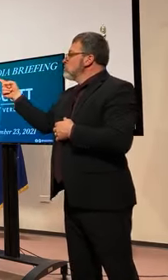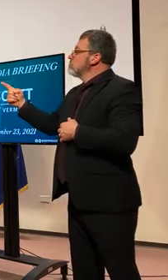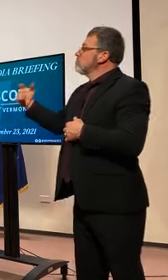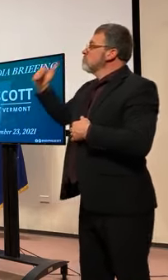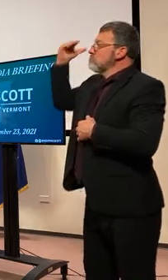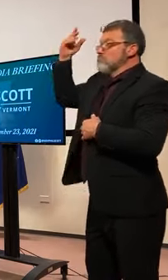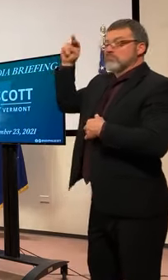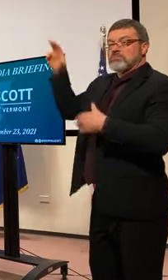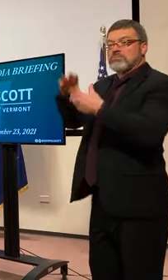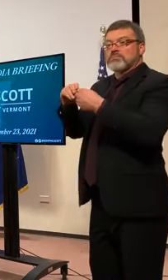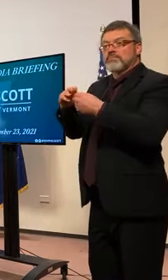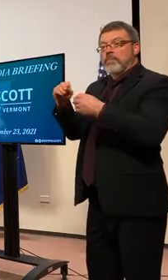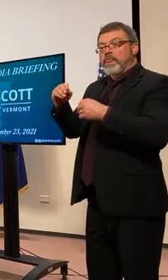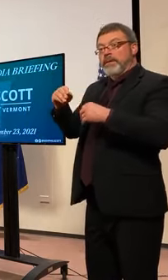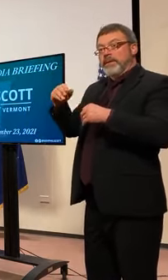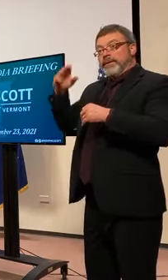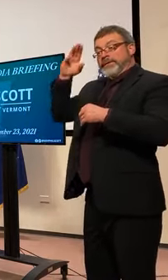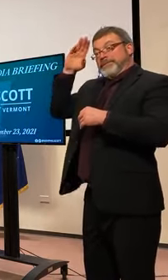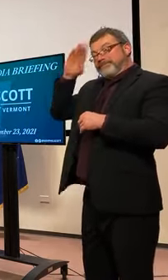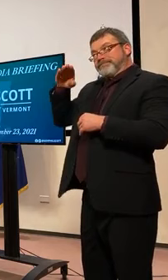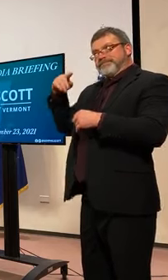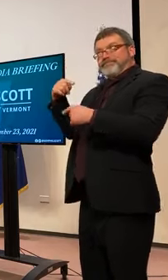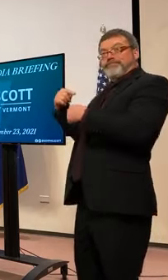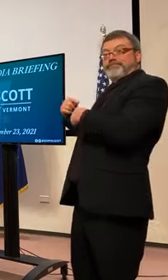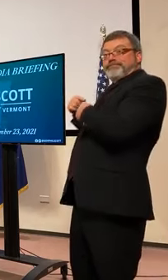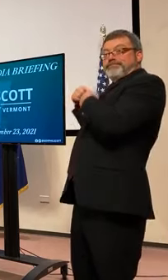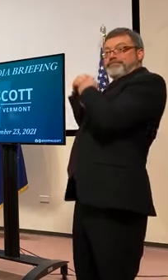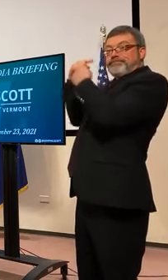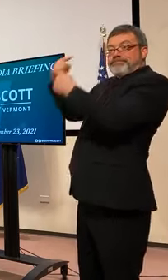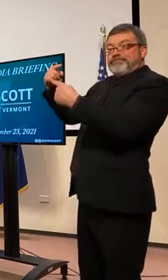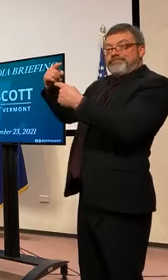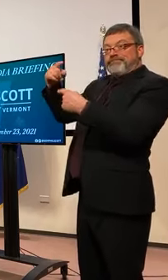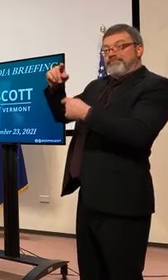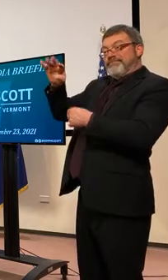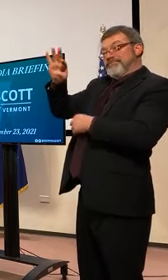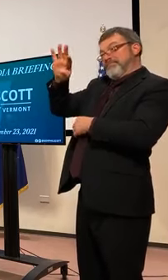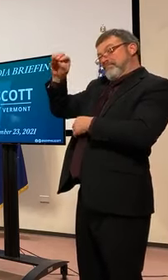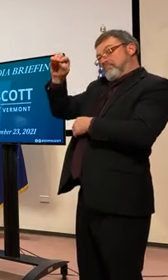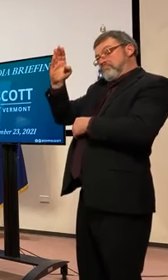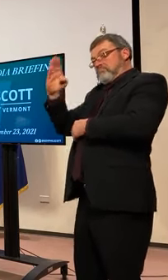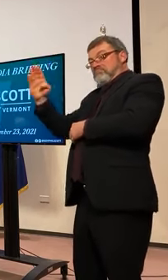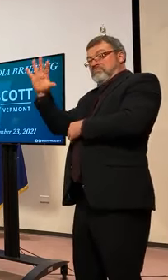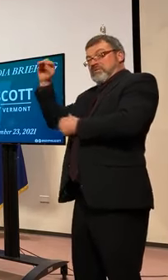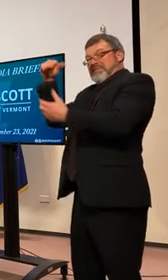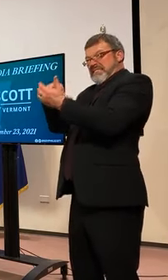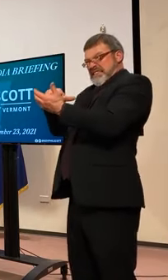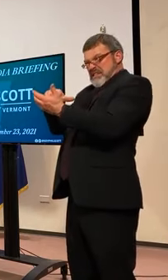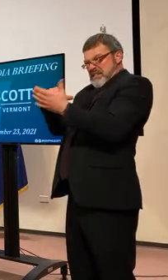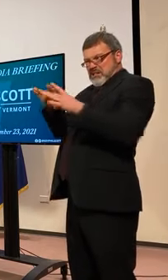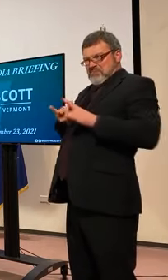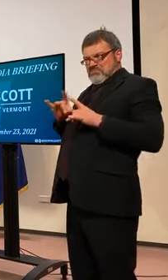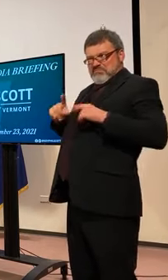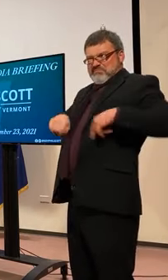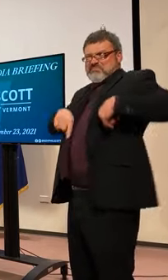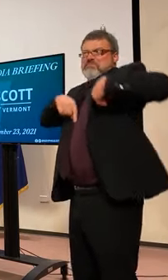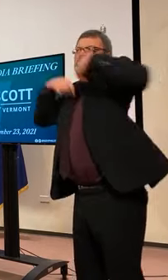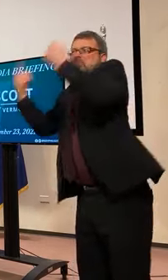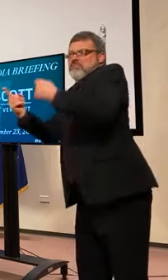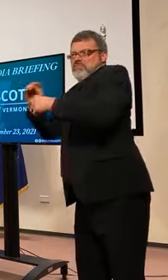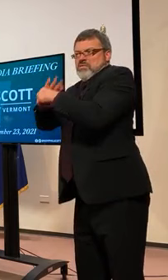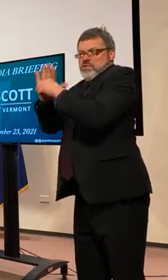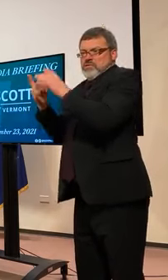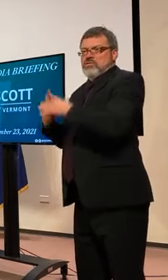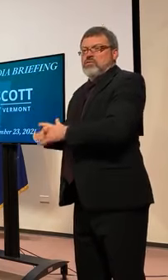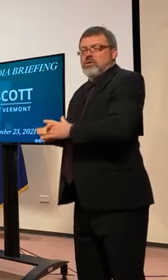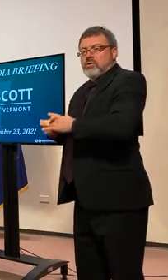had in the 40 to 50,000 range of people who have been infected throughout the whole pandemic. Then we